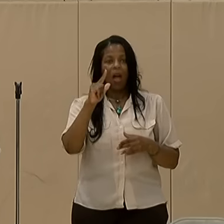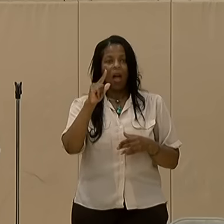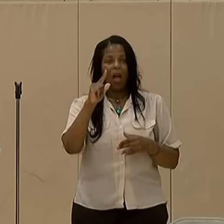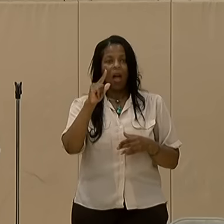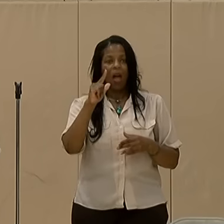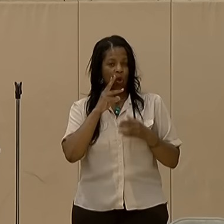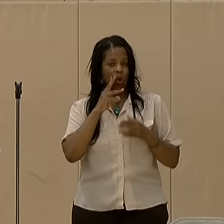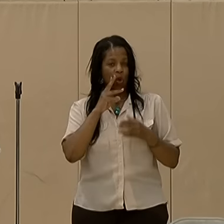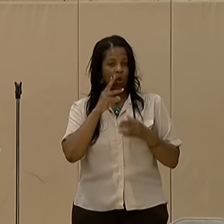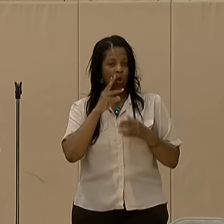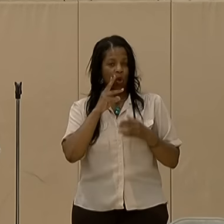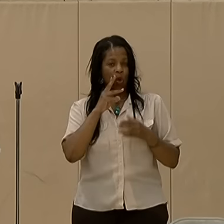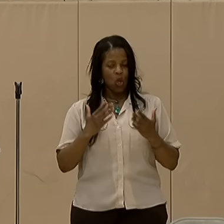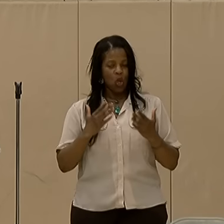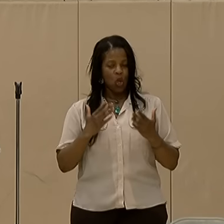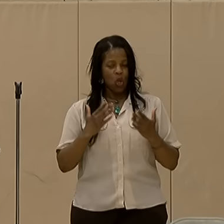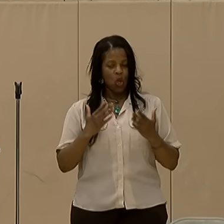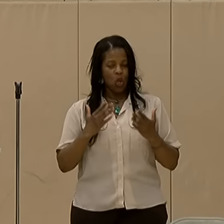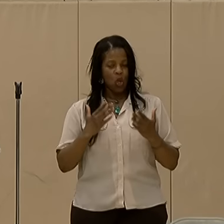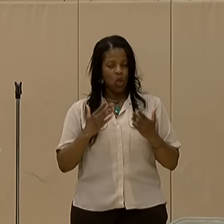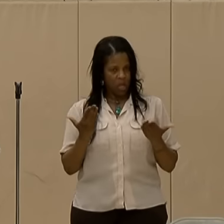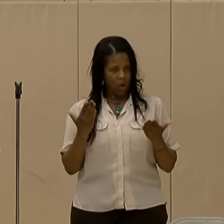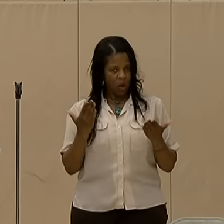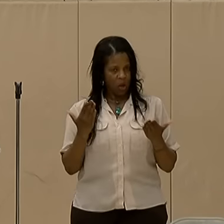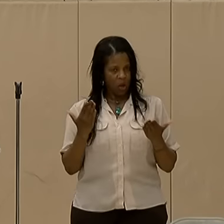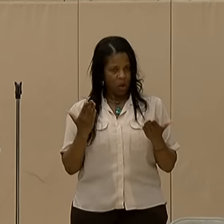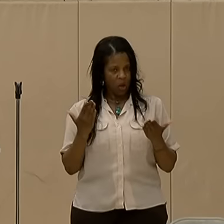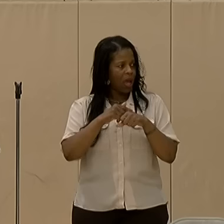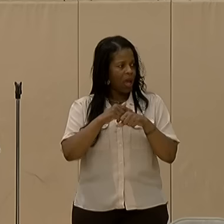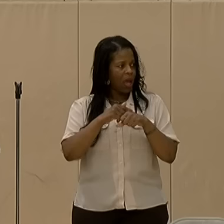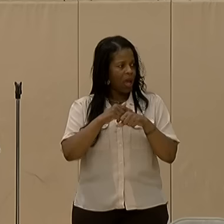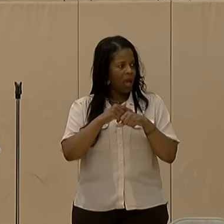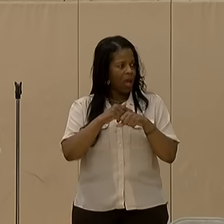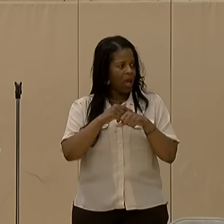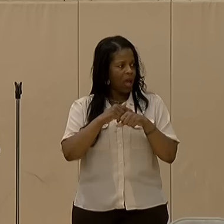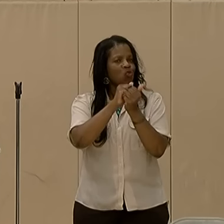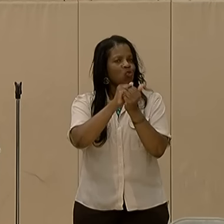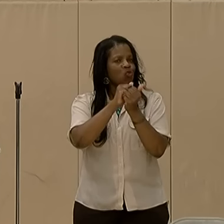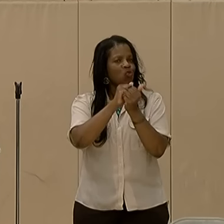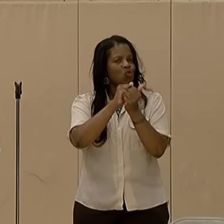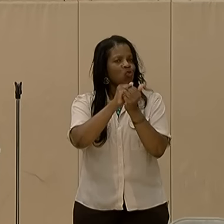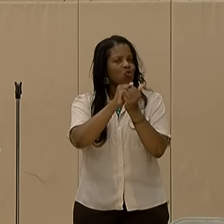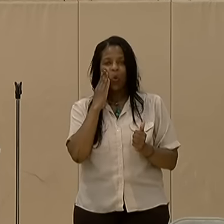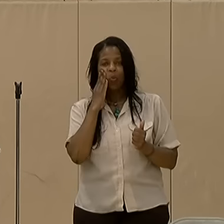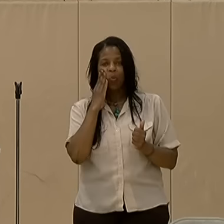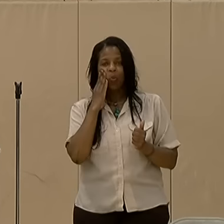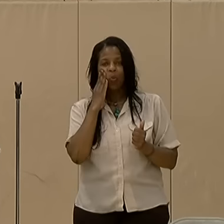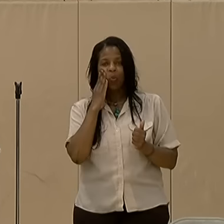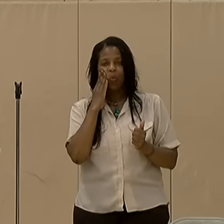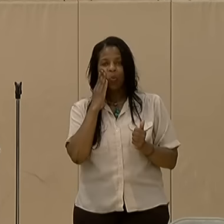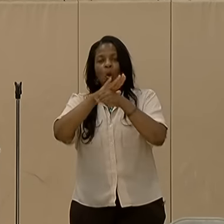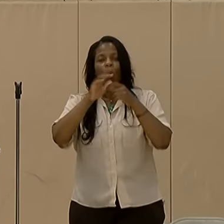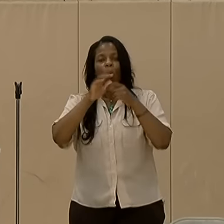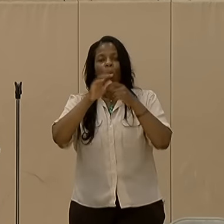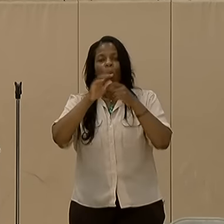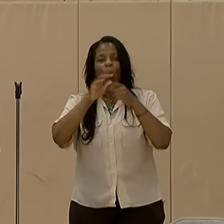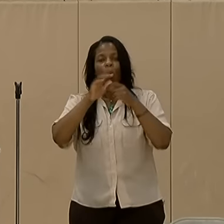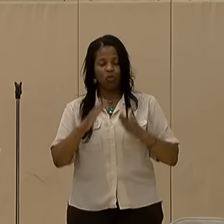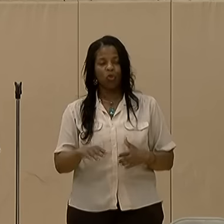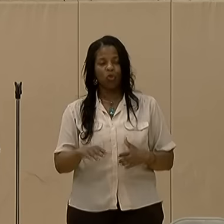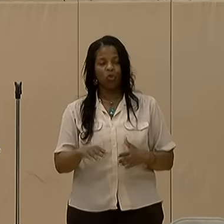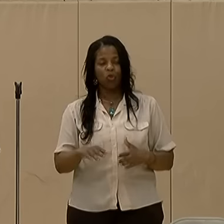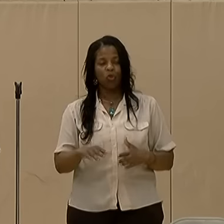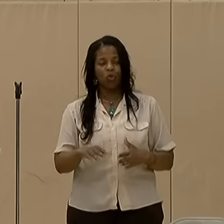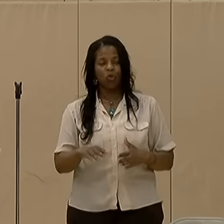full-time, year-round resident, and you have lost your home, our local manager, Chris Whitley, is in the back. Please see him after